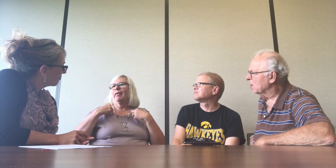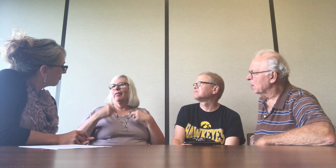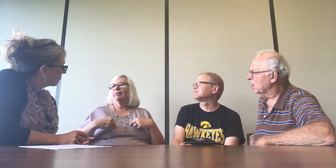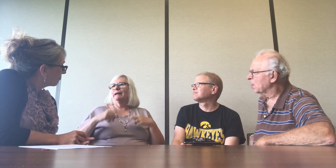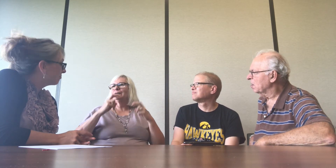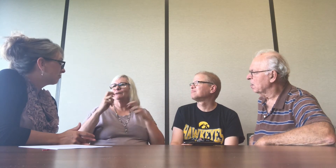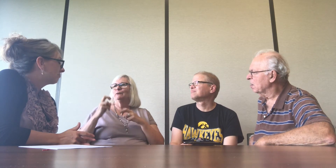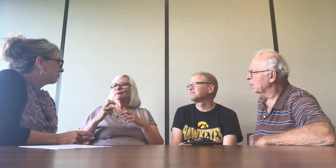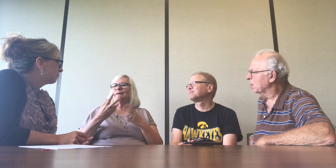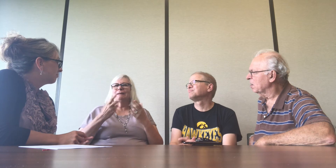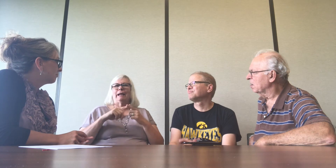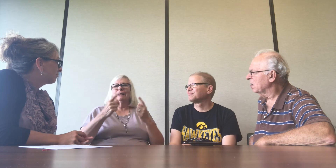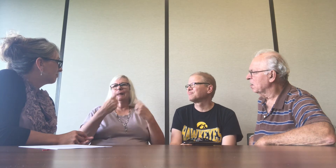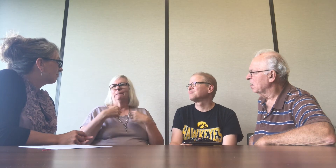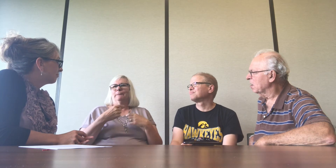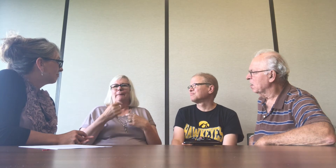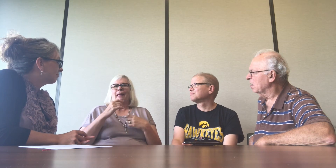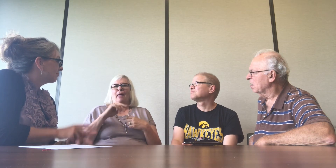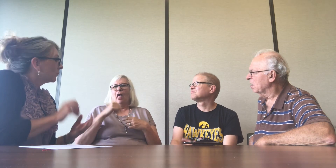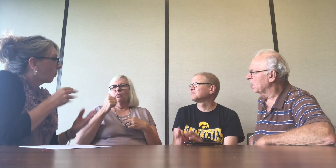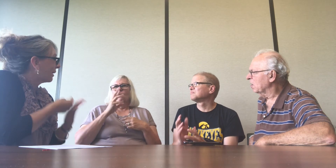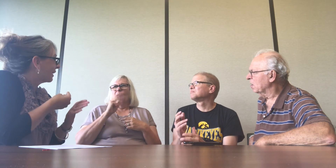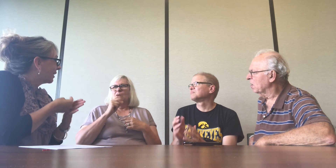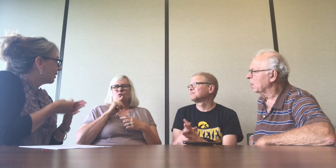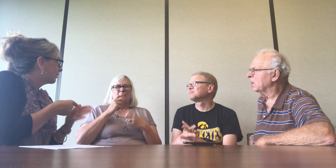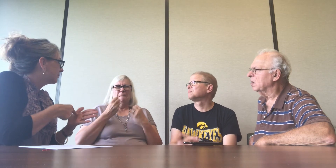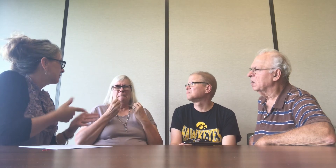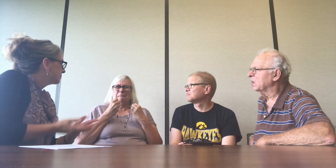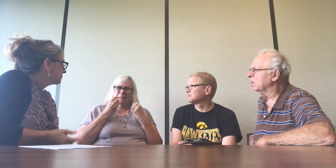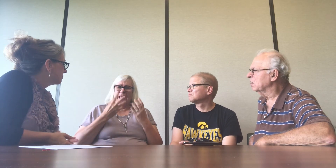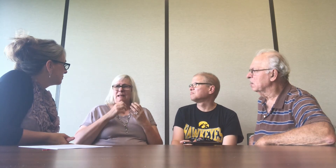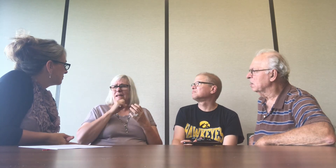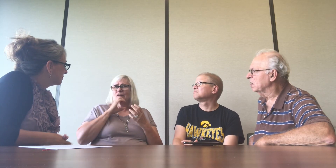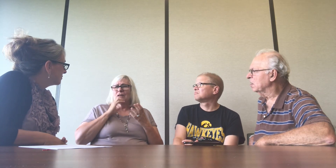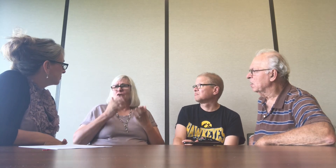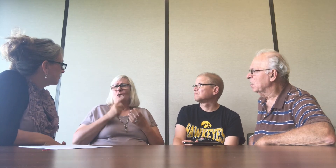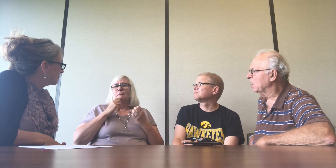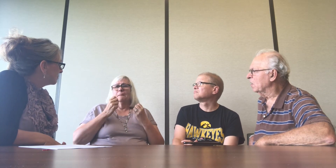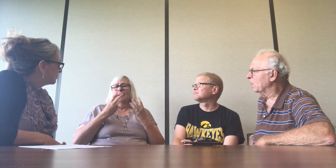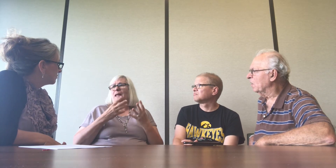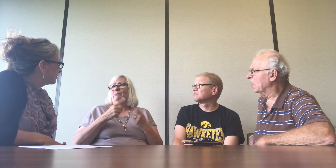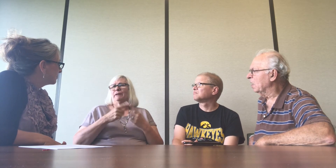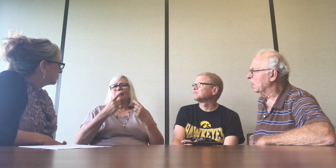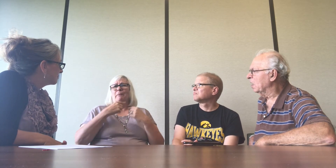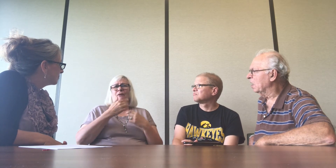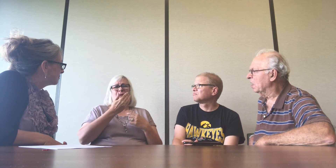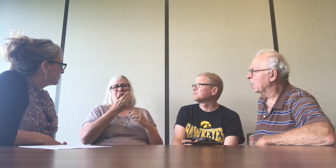You know, Shirley says, you know, a lot of elderly people stay home because of health issues, or